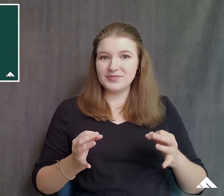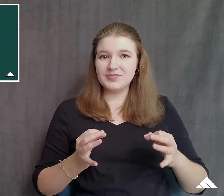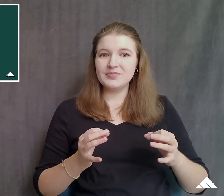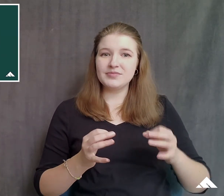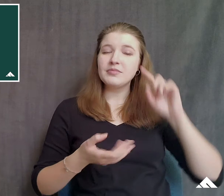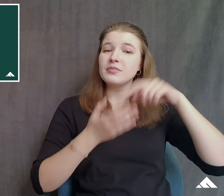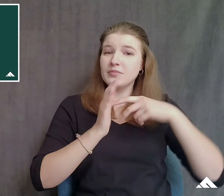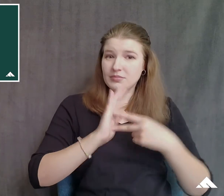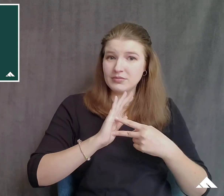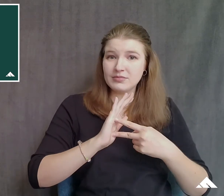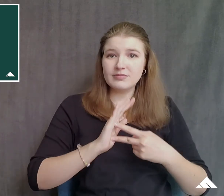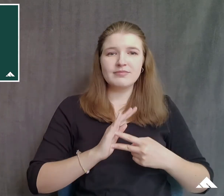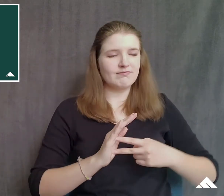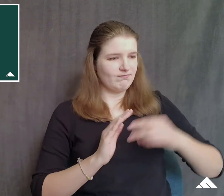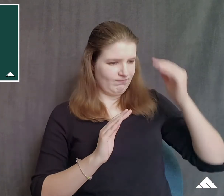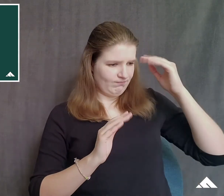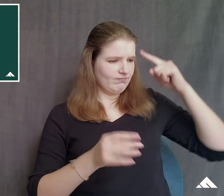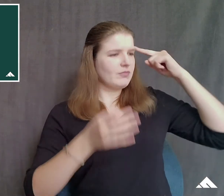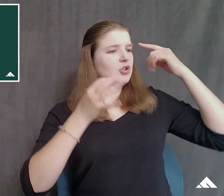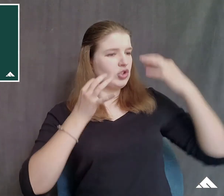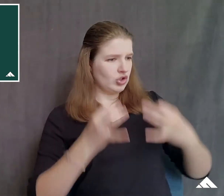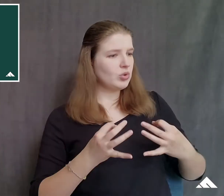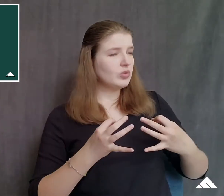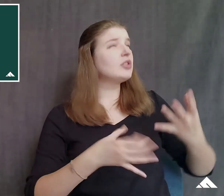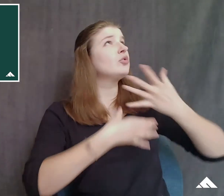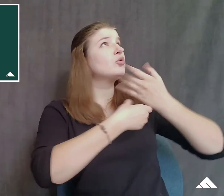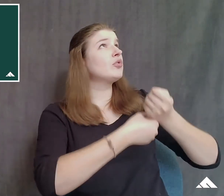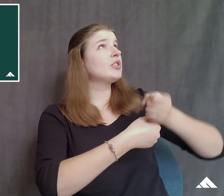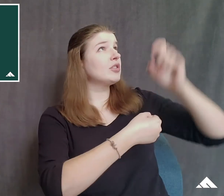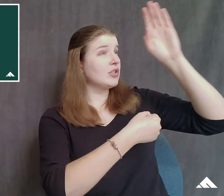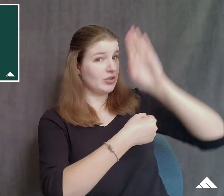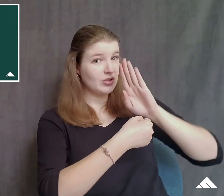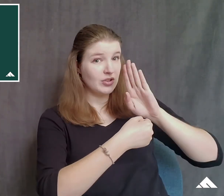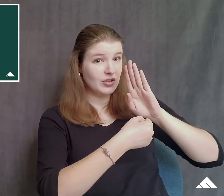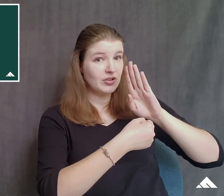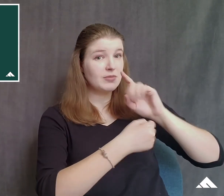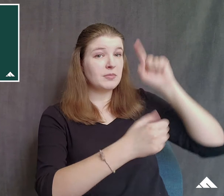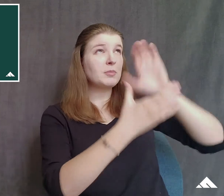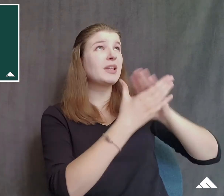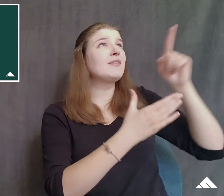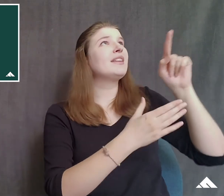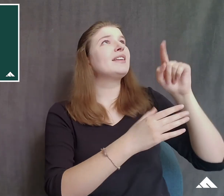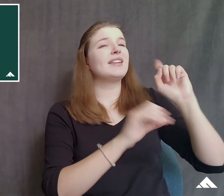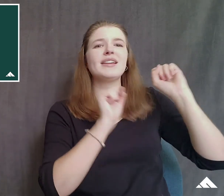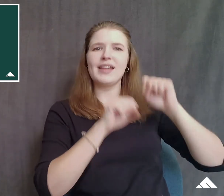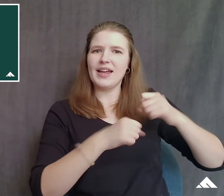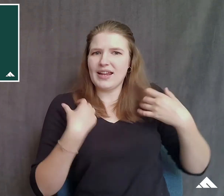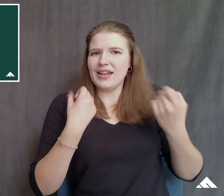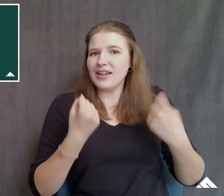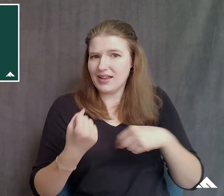Consciously choosing now to trust God at his word that he can heal us. This is where